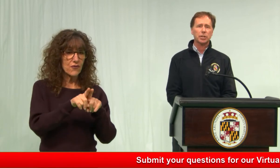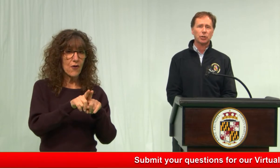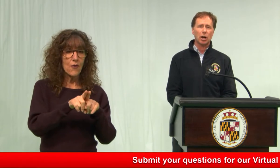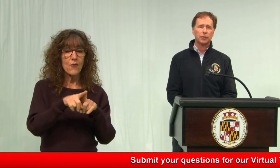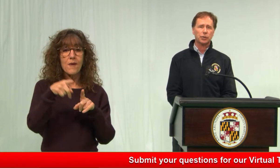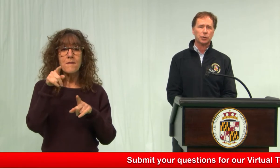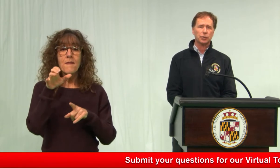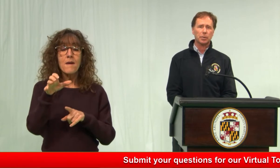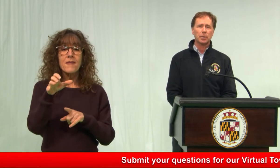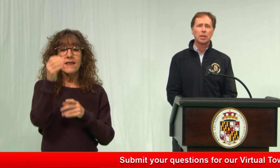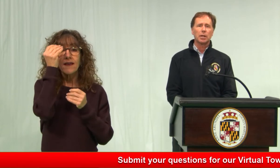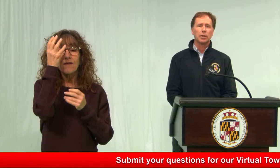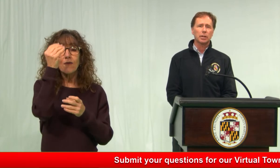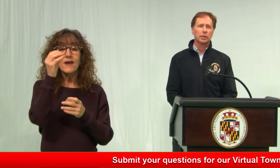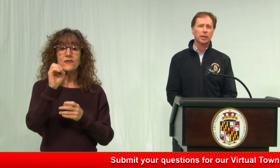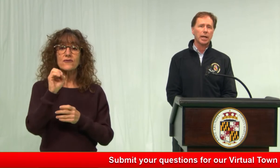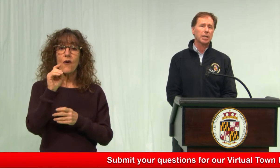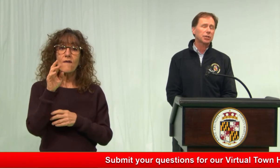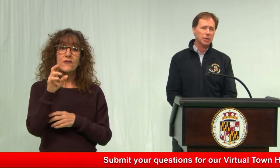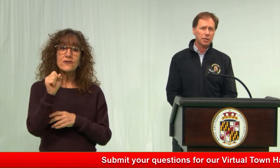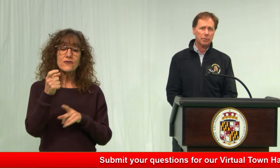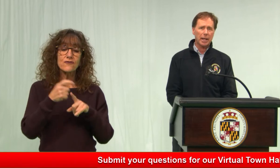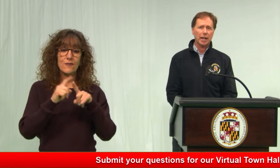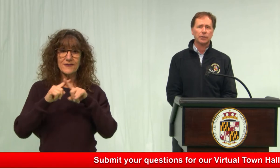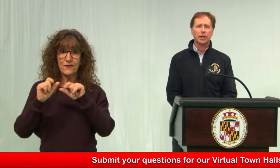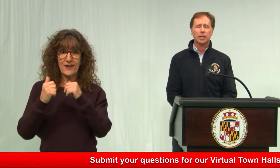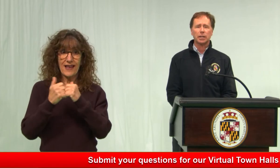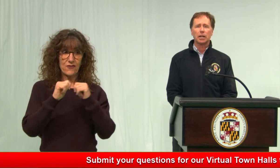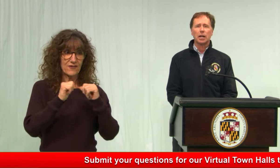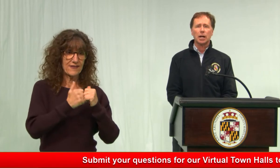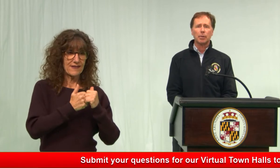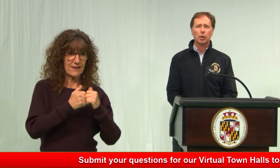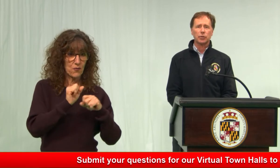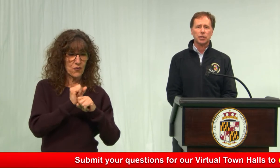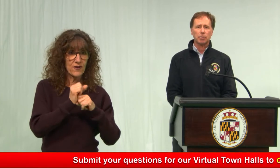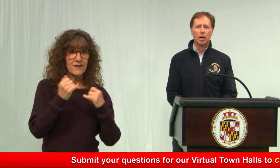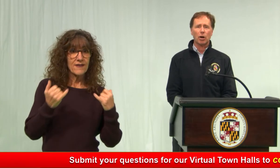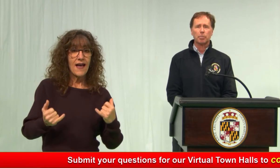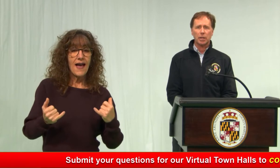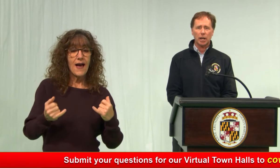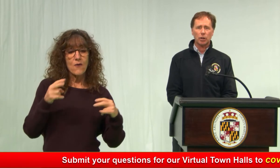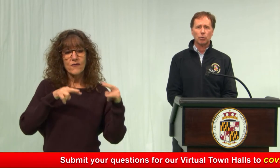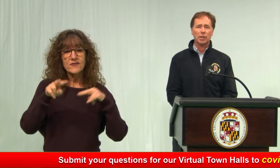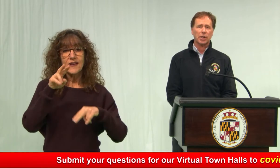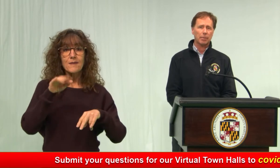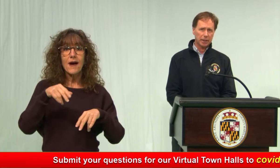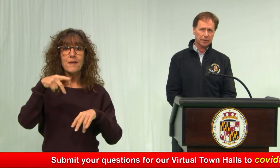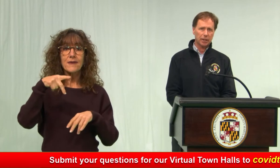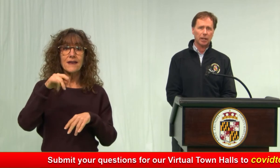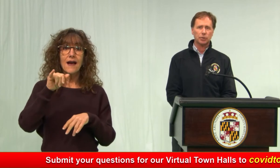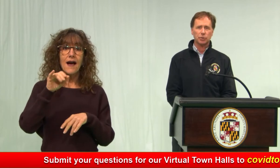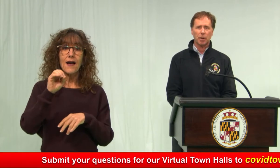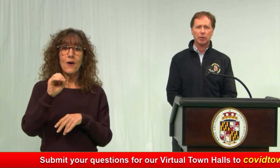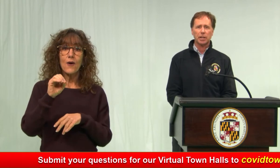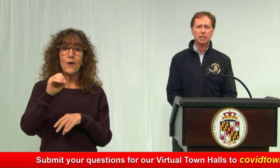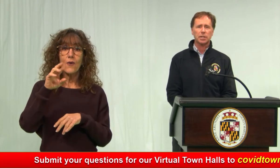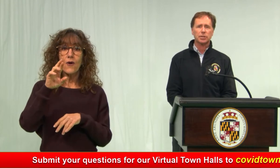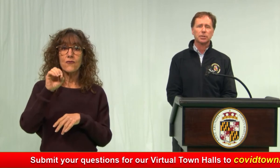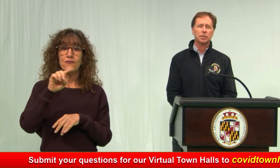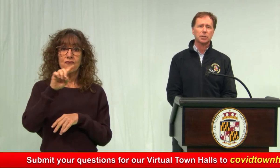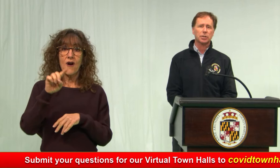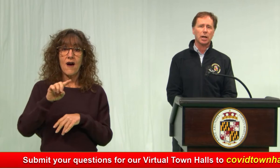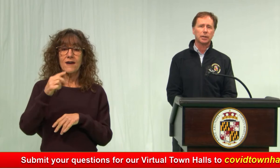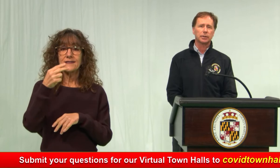public information officers from the agencies that have been activated, overseen by our PIO, Roz Hamlet, who's